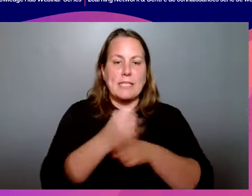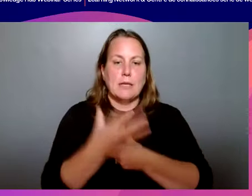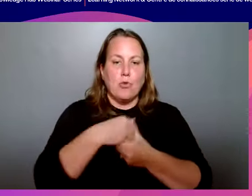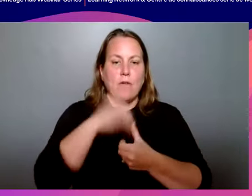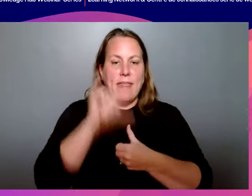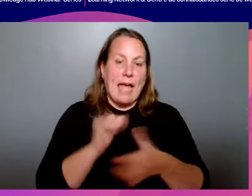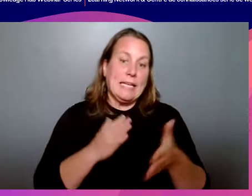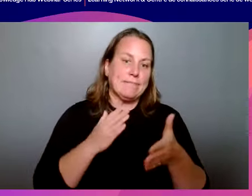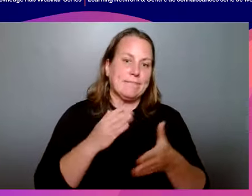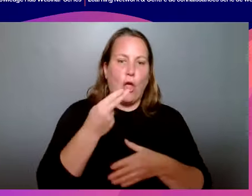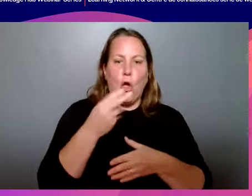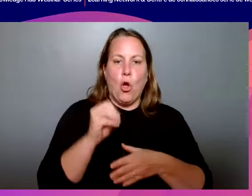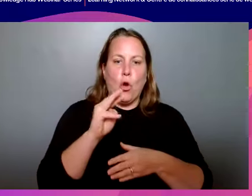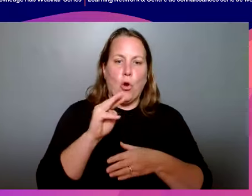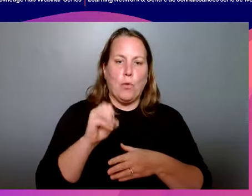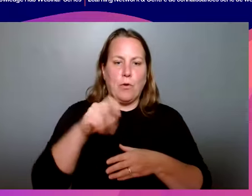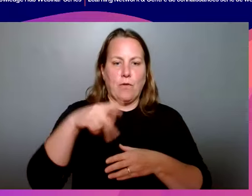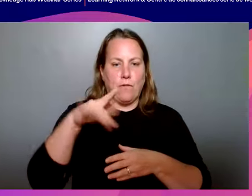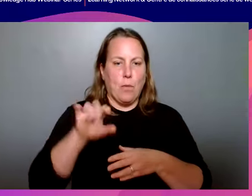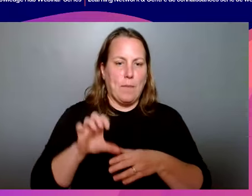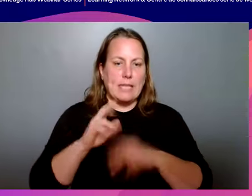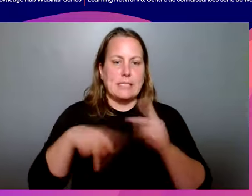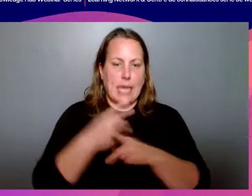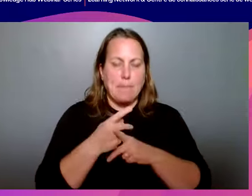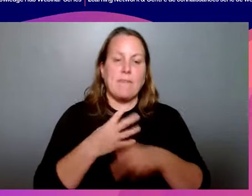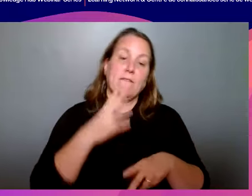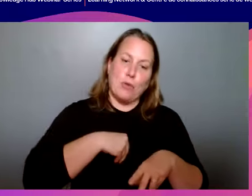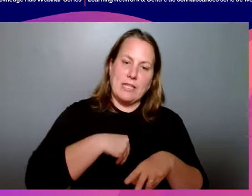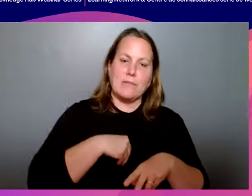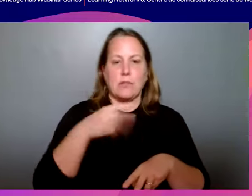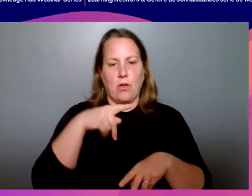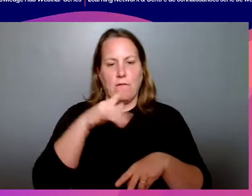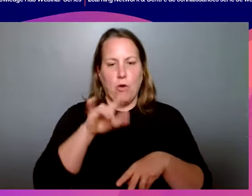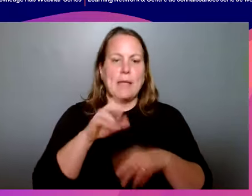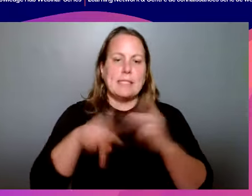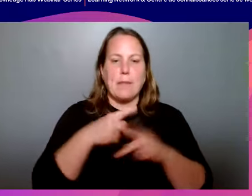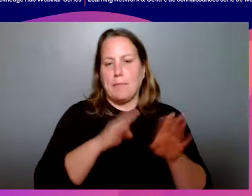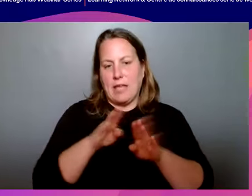creating a safer and more inclusive environment for all employees.